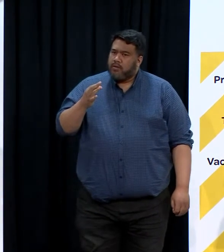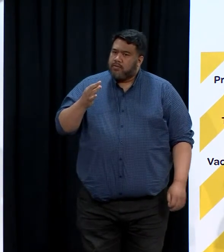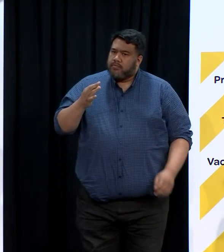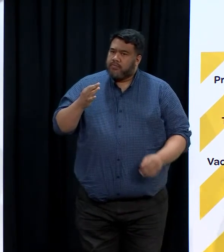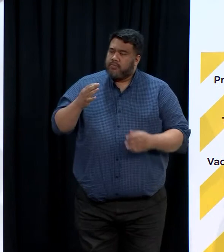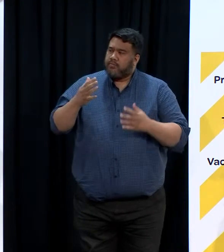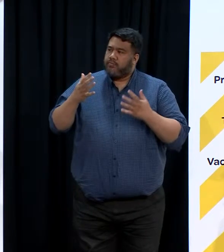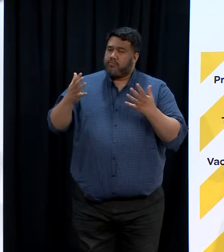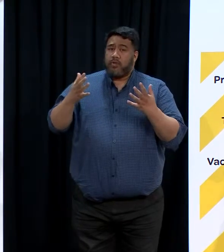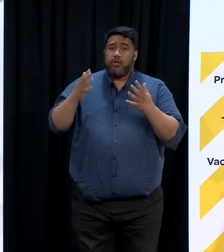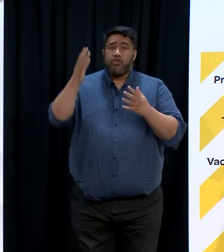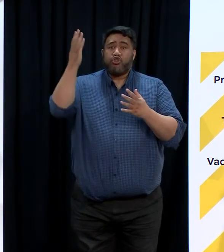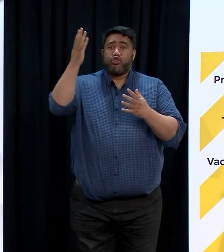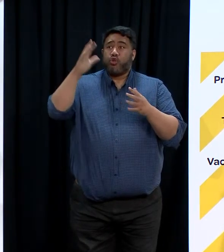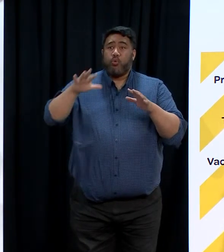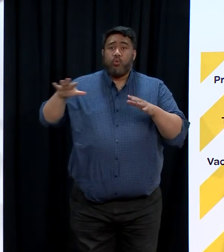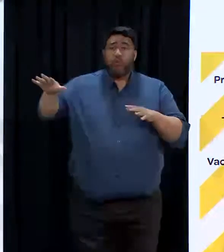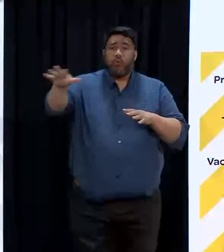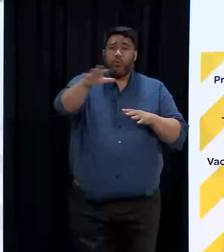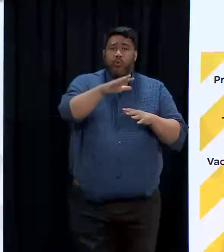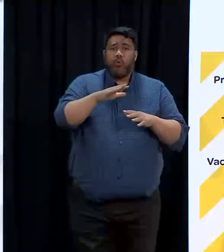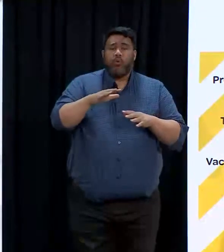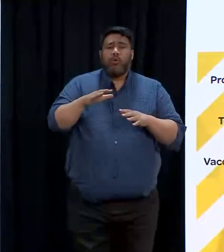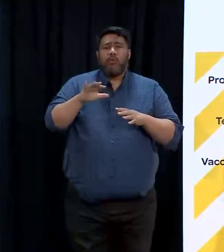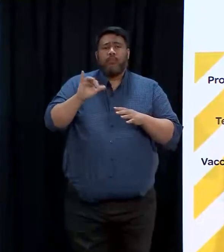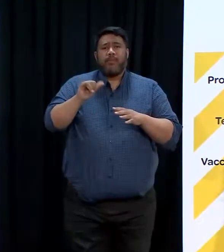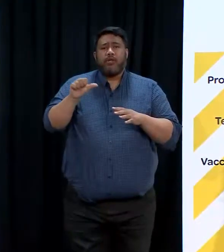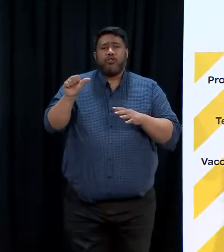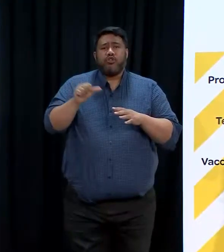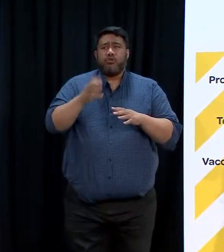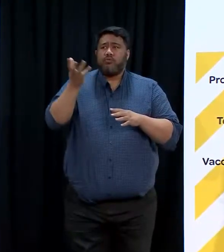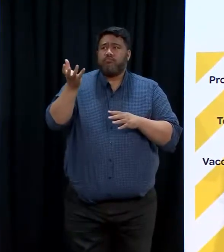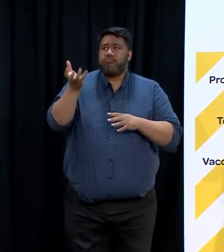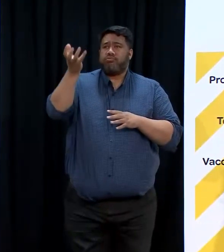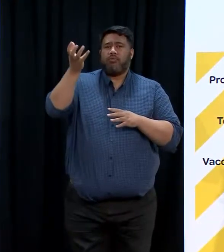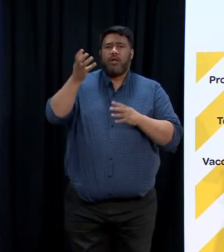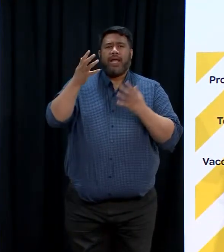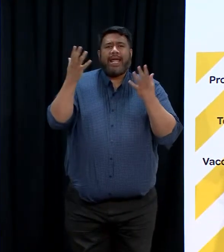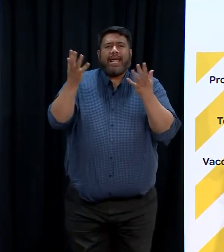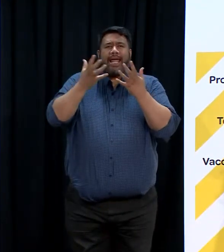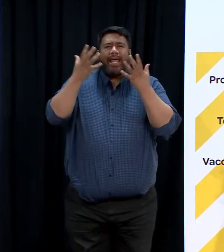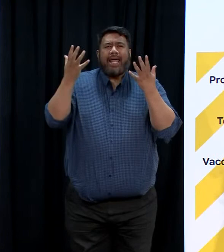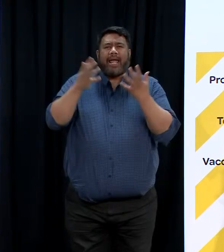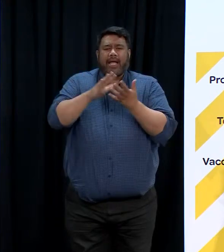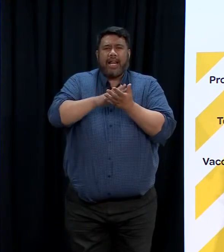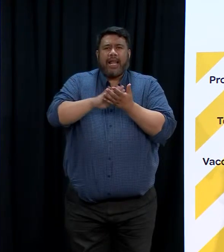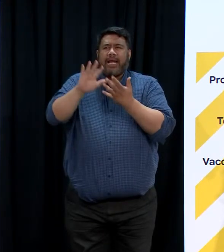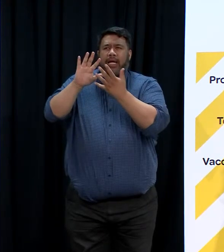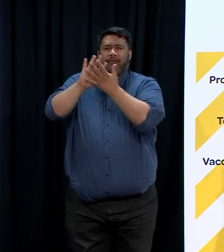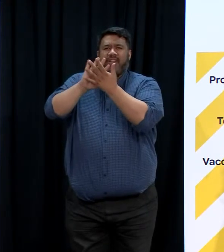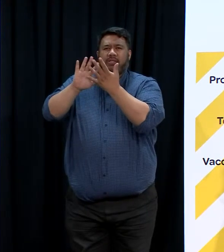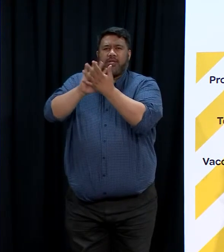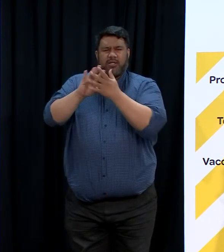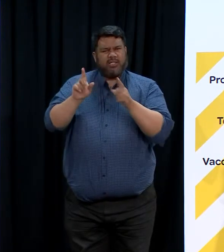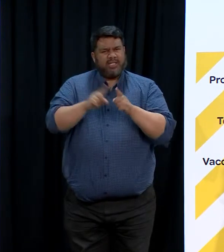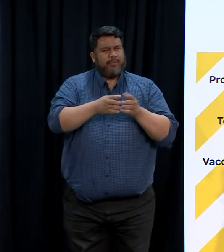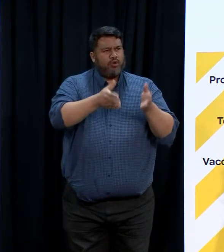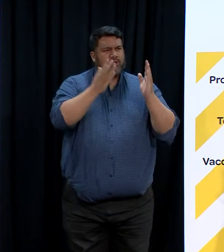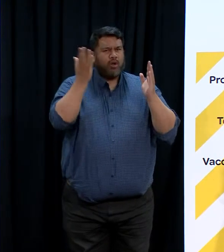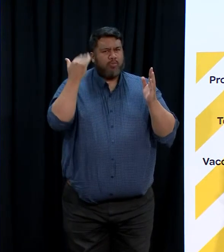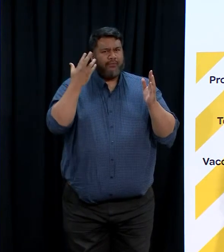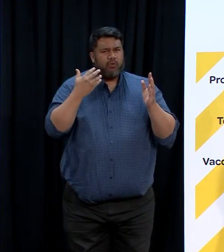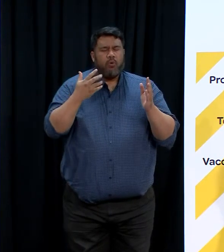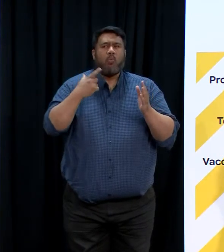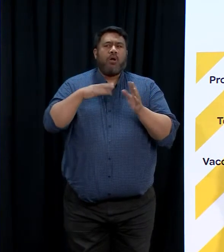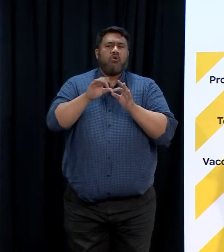installing air filters into schools like you've done at MIQ facilities to help curb the spread? It's being done elsewhere. Over in Australia, we're seeing it happening.